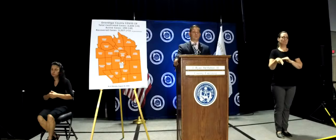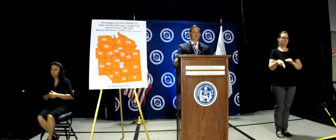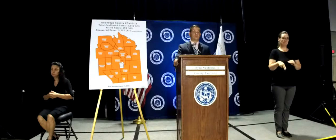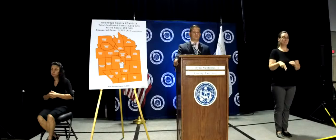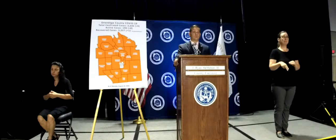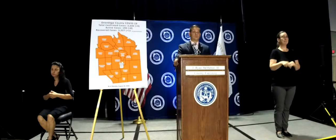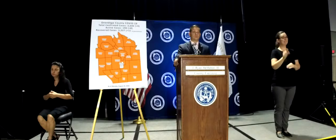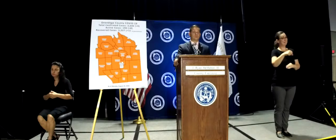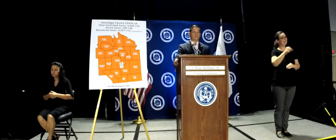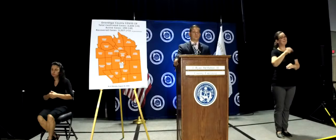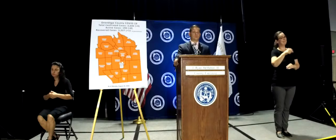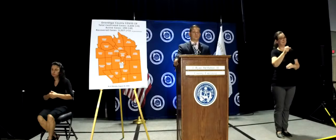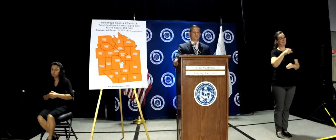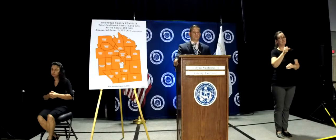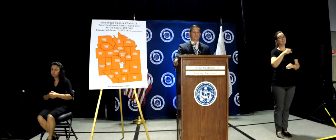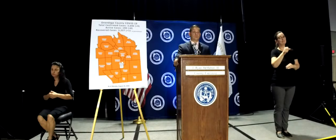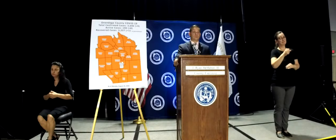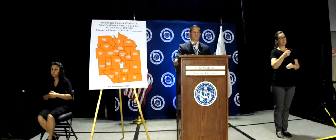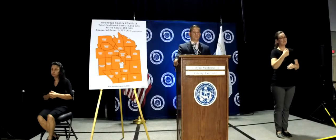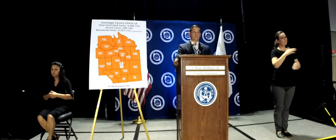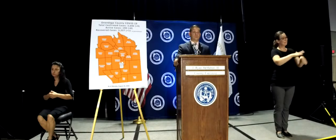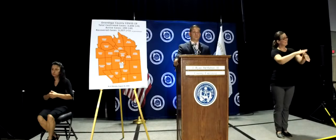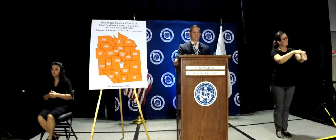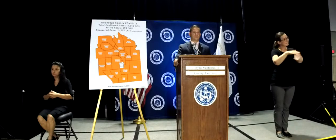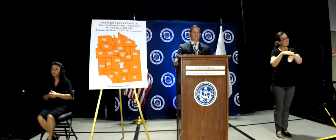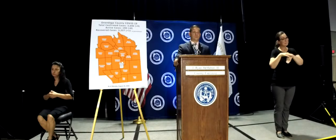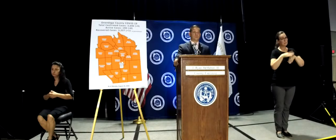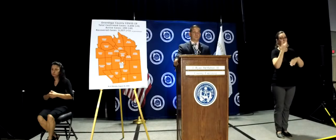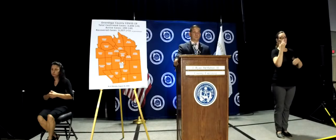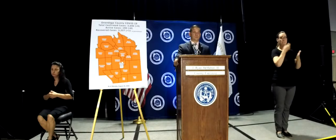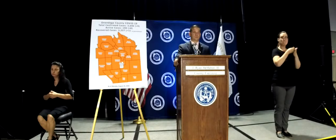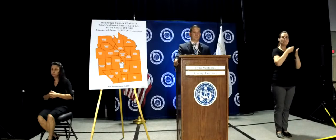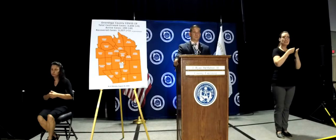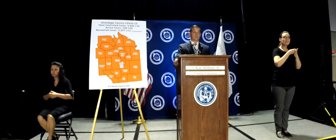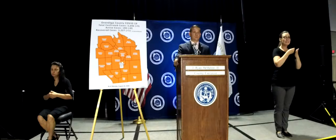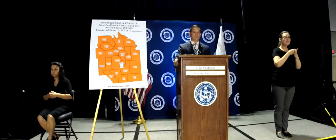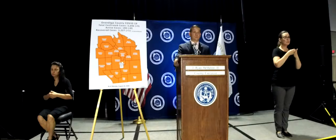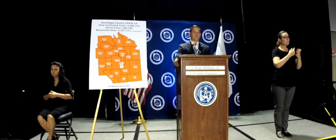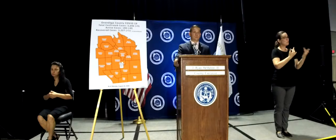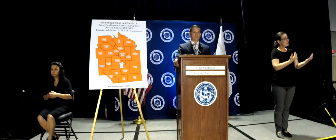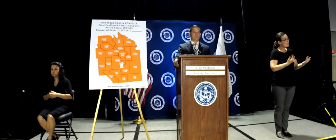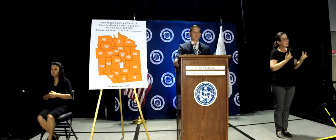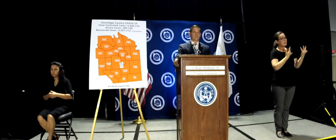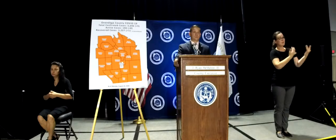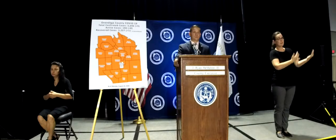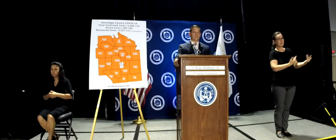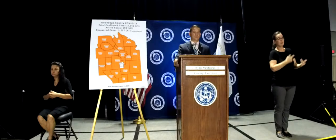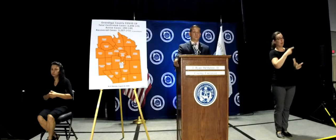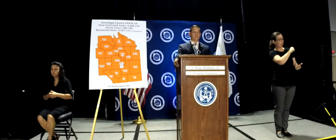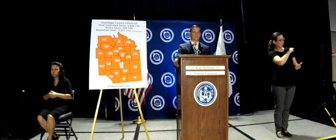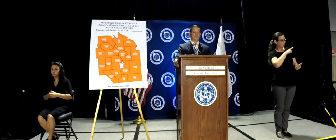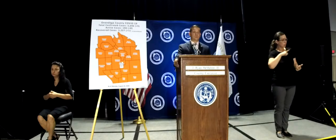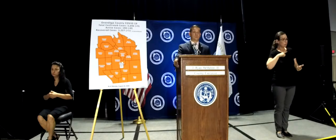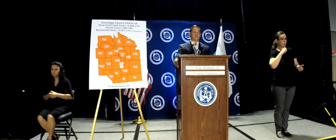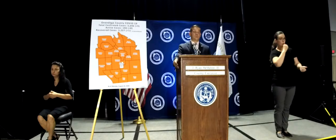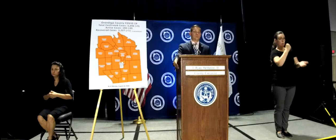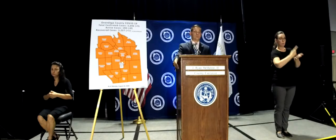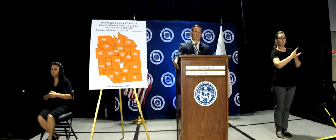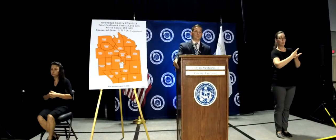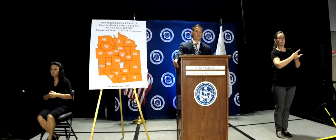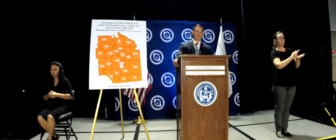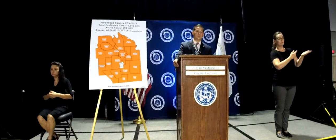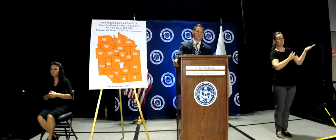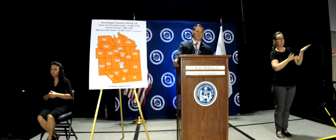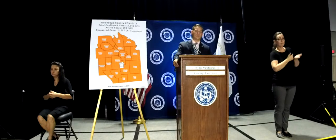surprise to anyone that came. Where does the county stand? I know you're waiting for legislative approval to make some hour limits, but do you envision